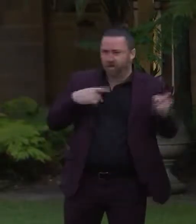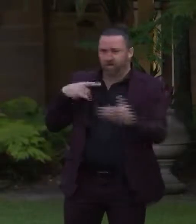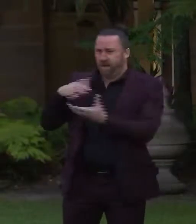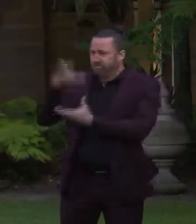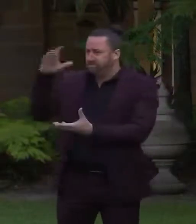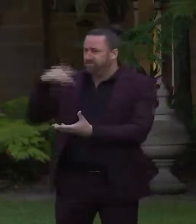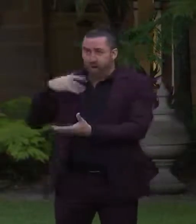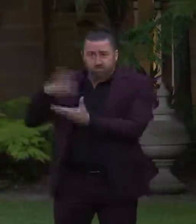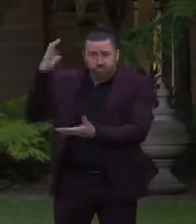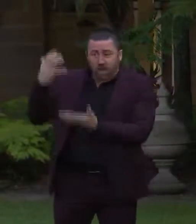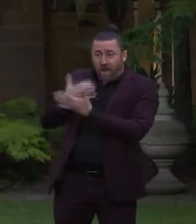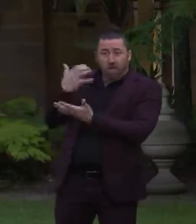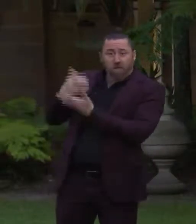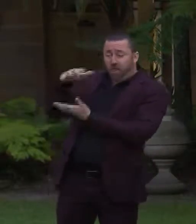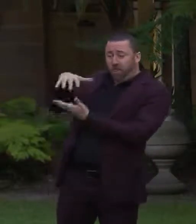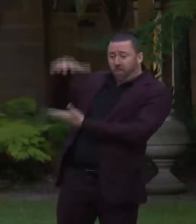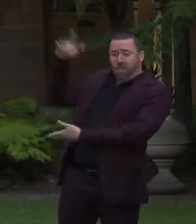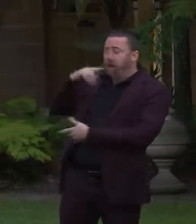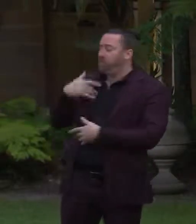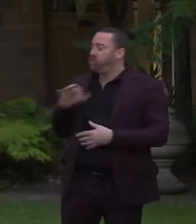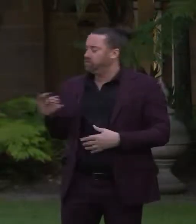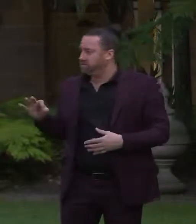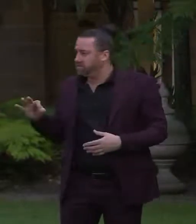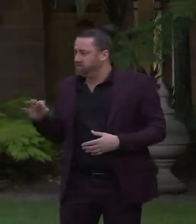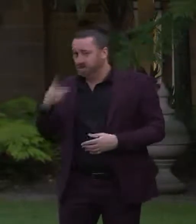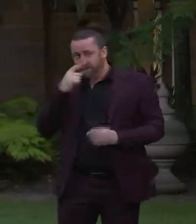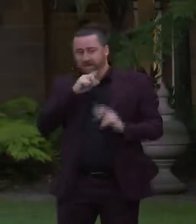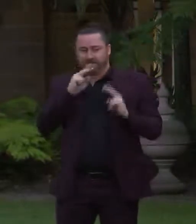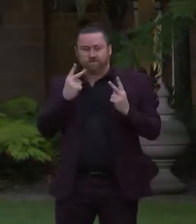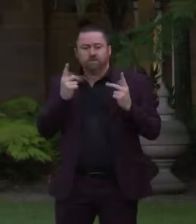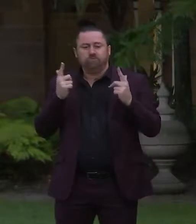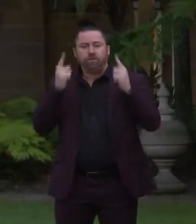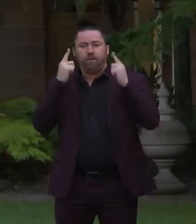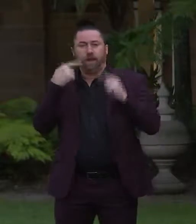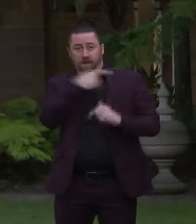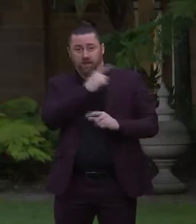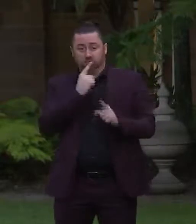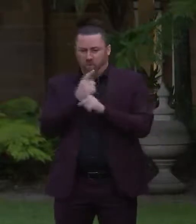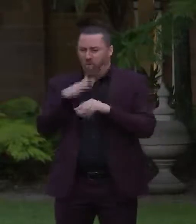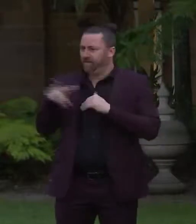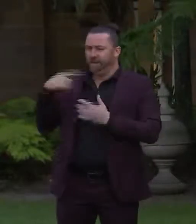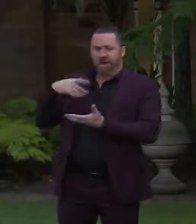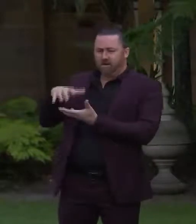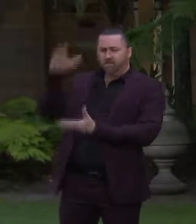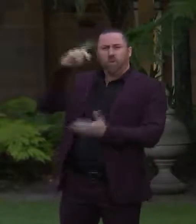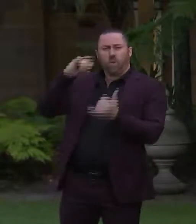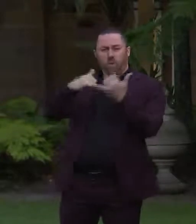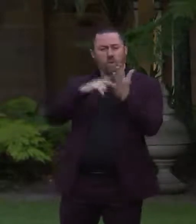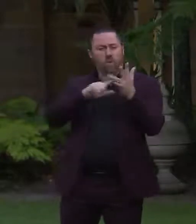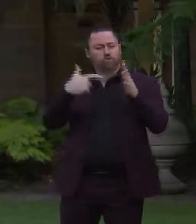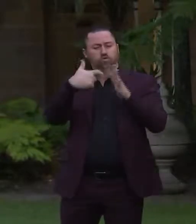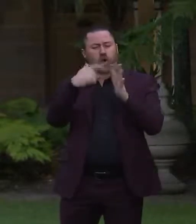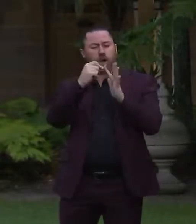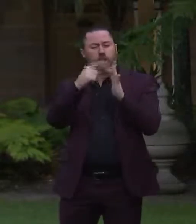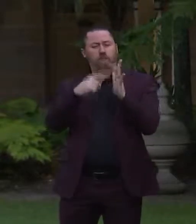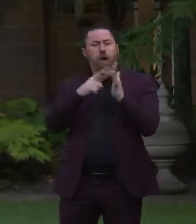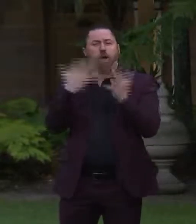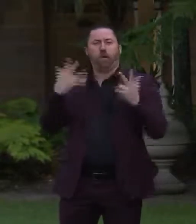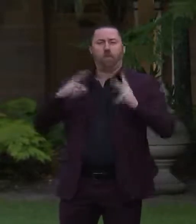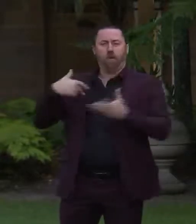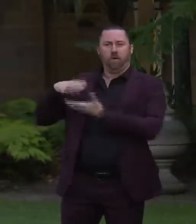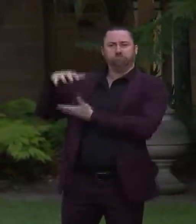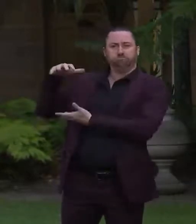vaccines? No, we are not stockpiling vaccines, and I'll get the Deputy Premier to talk a little bit more about that. But let me say this.